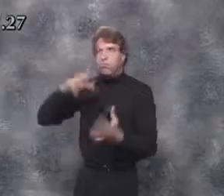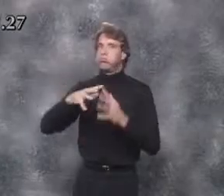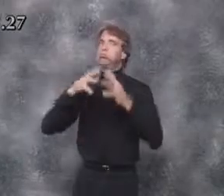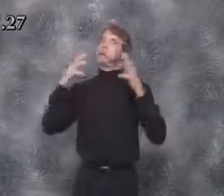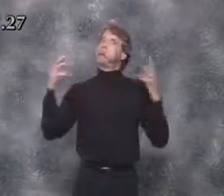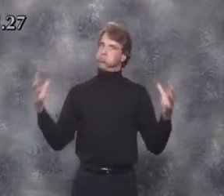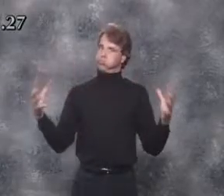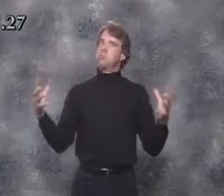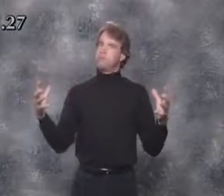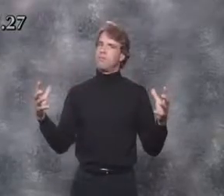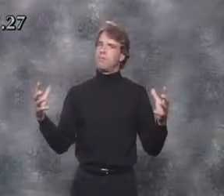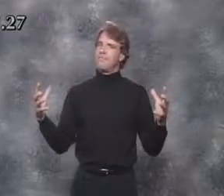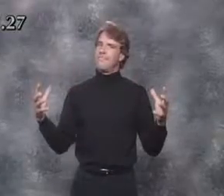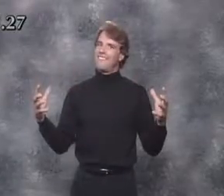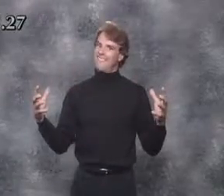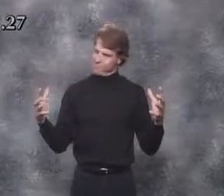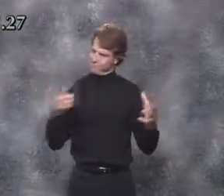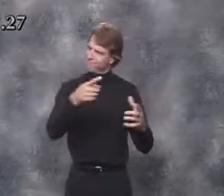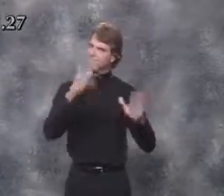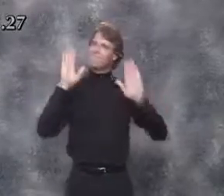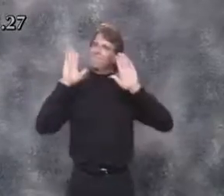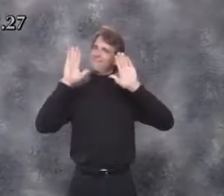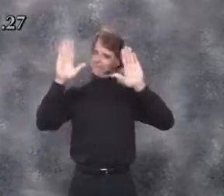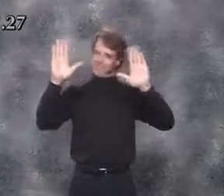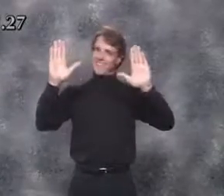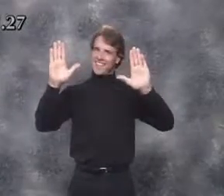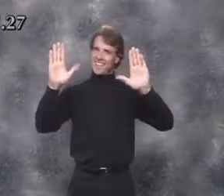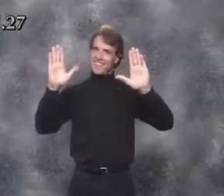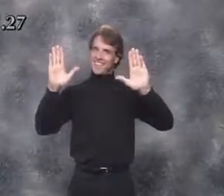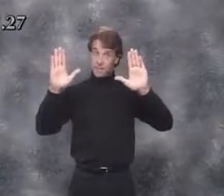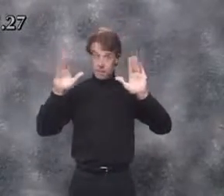new signs today. That's wonderful.